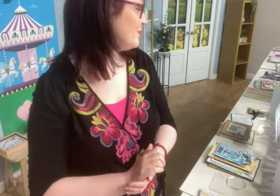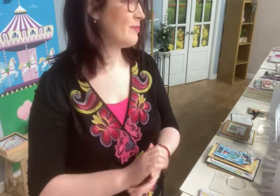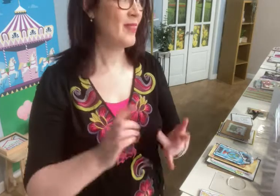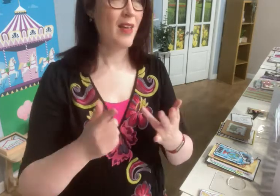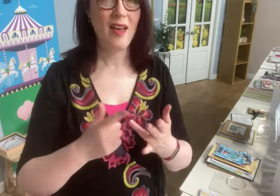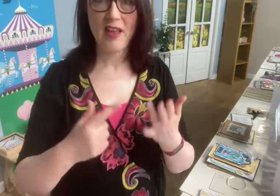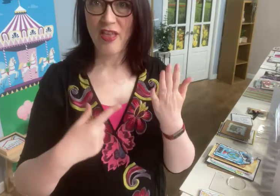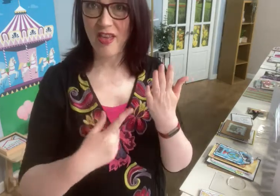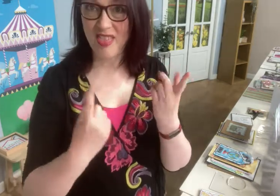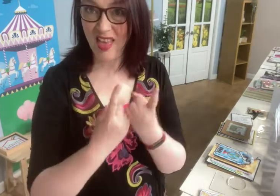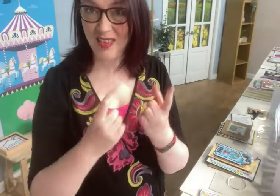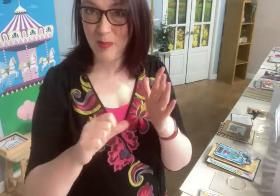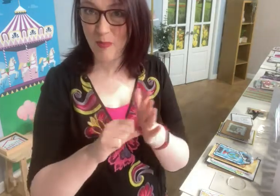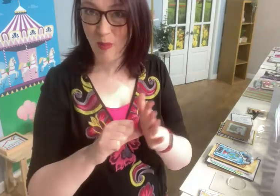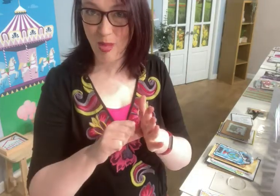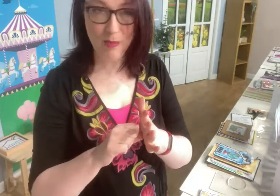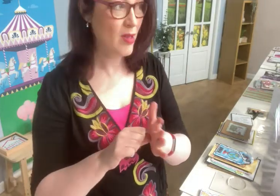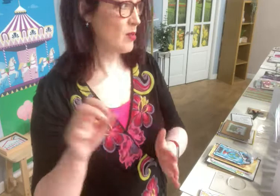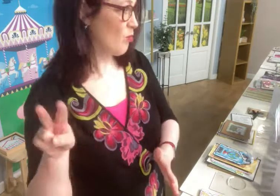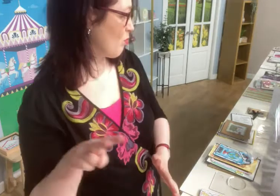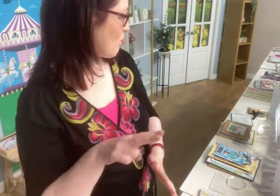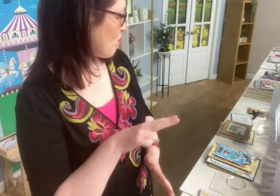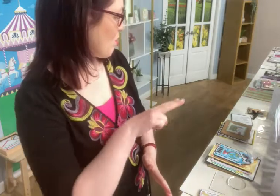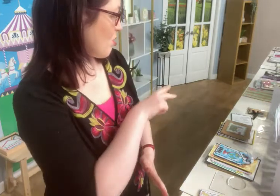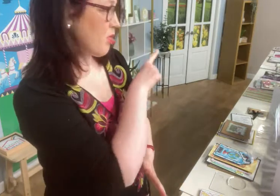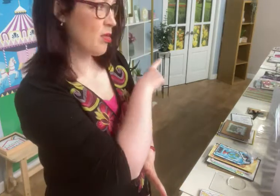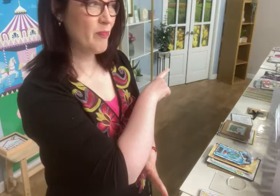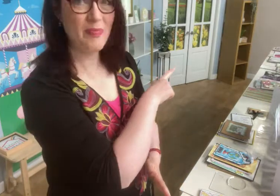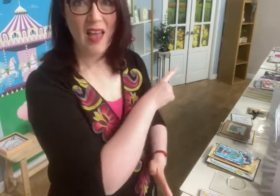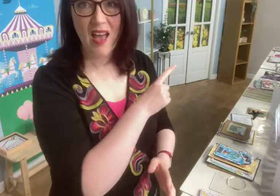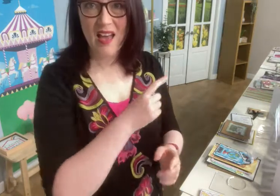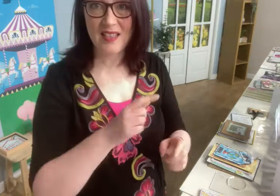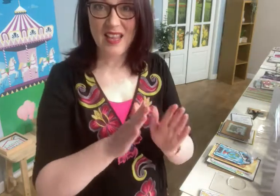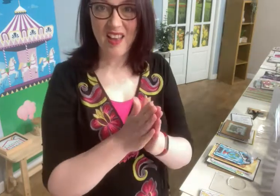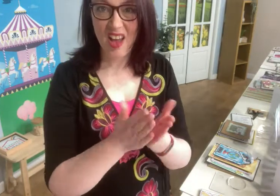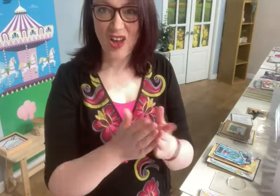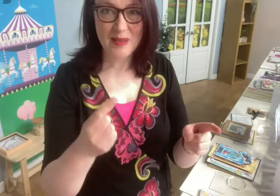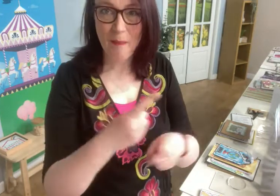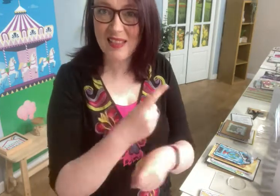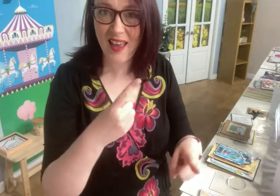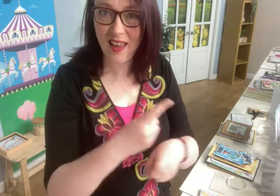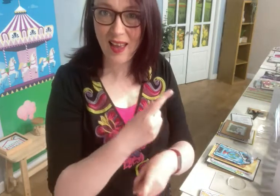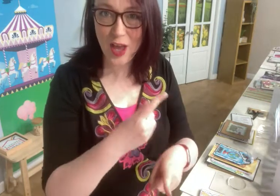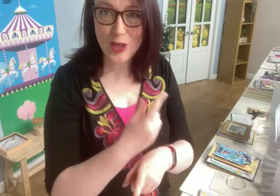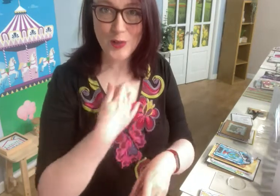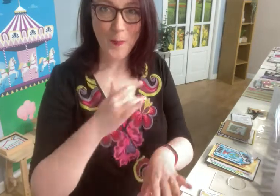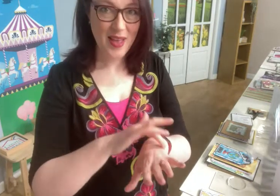to check that. The other thing I noticed while I was getting it ready is that all my samples for the stencils weren't there, so I have nothing to give